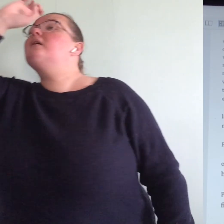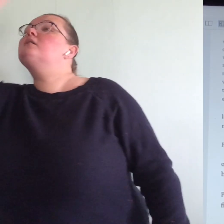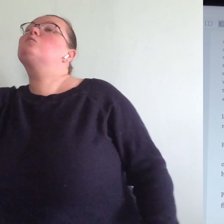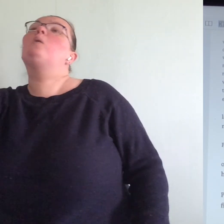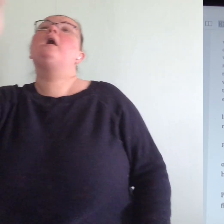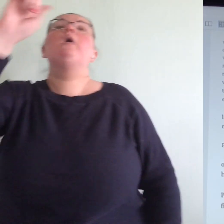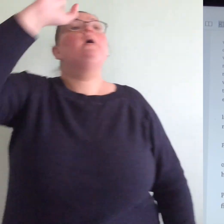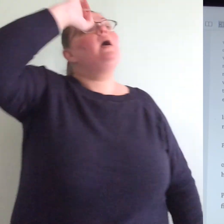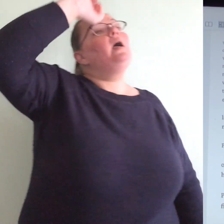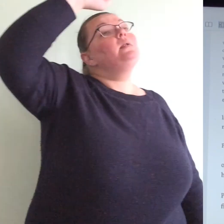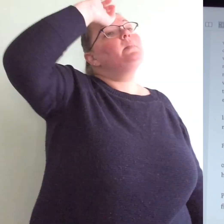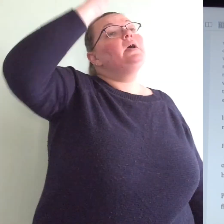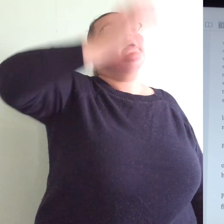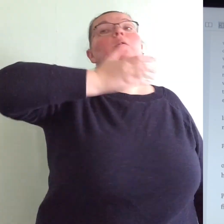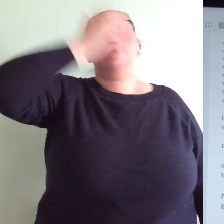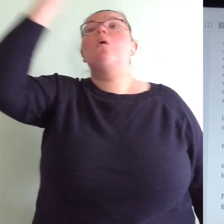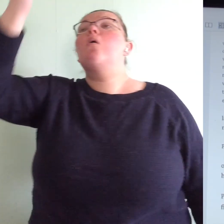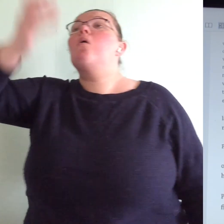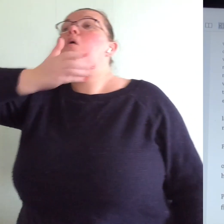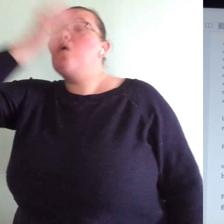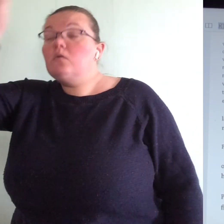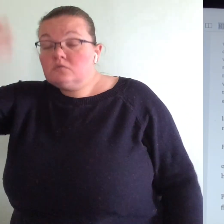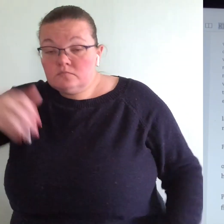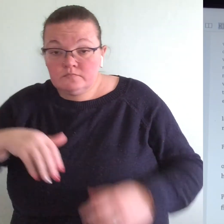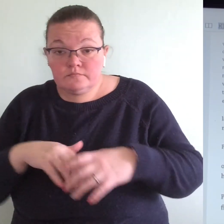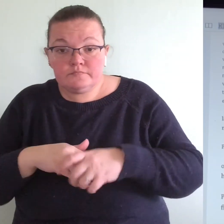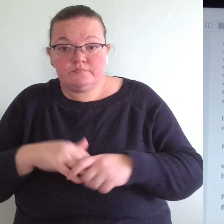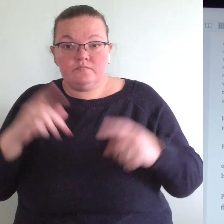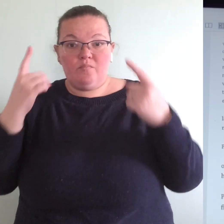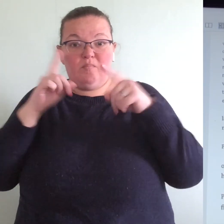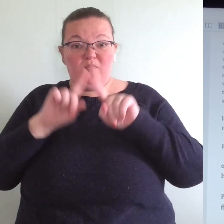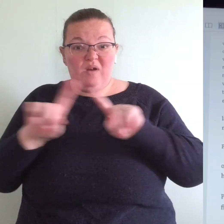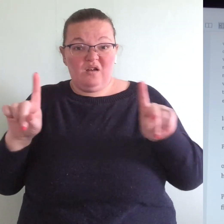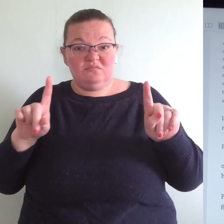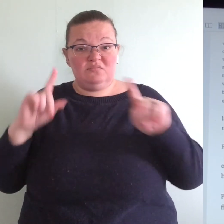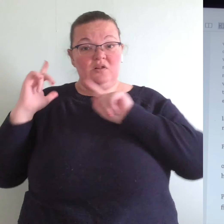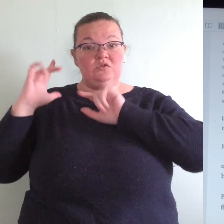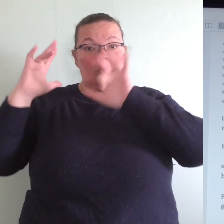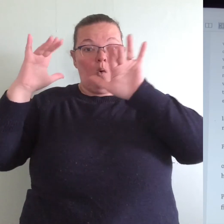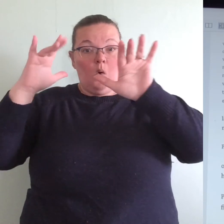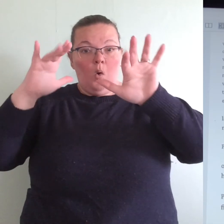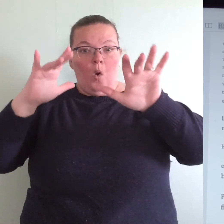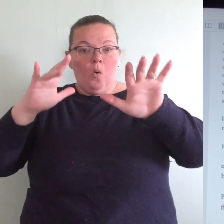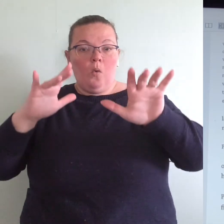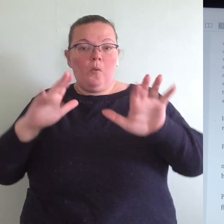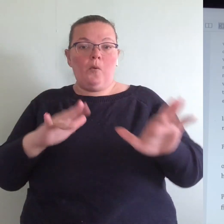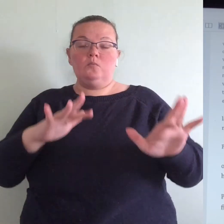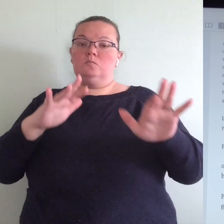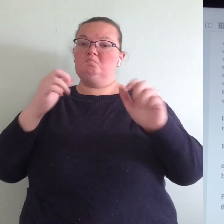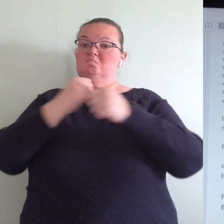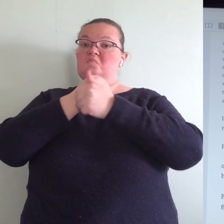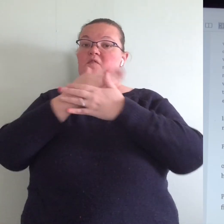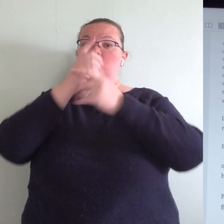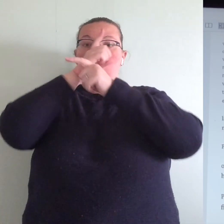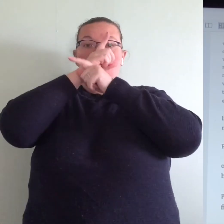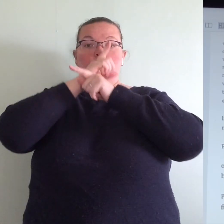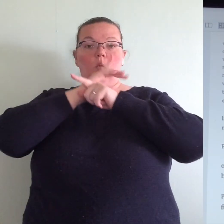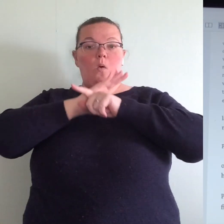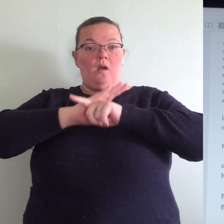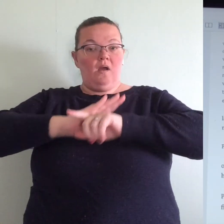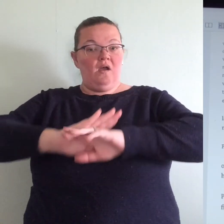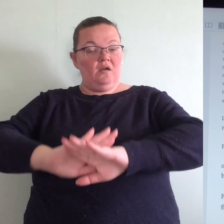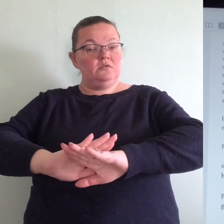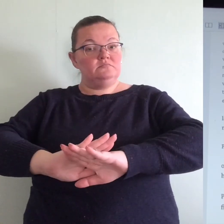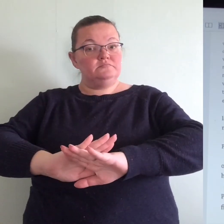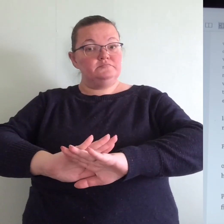Edmund! Edmund! They called, till they were hoarse. But the silently falling snow seemed to muffle their voices, and